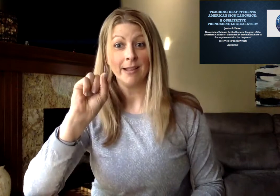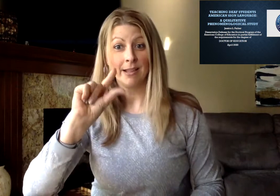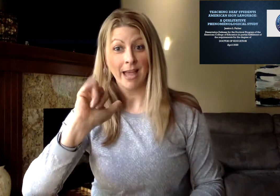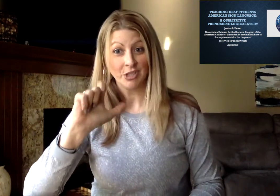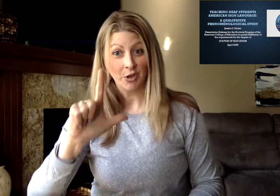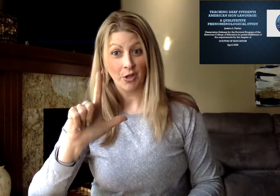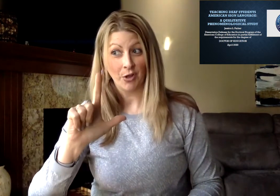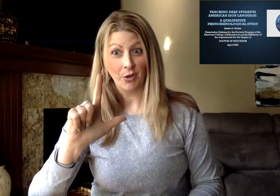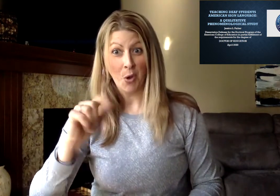phenomenological,